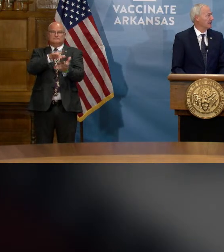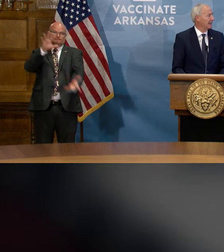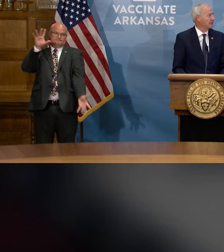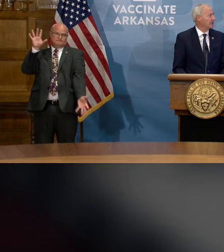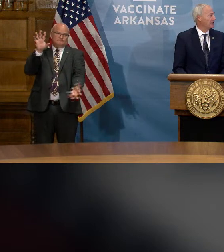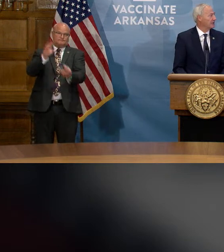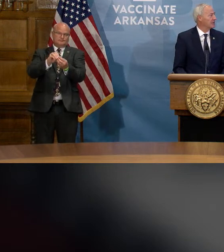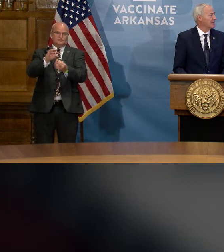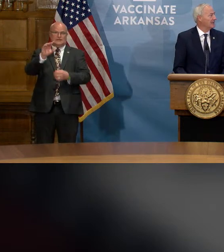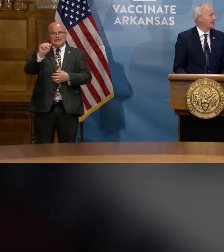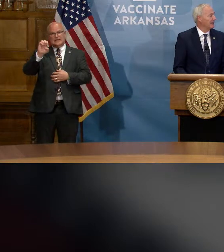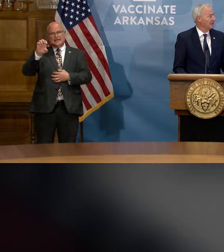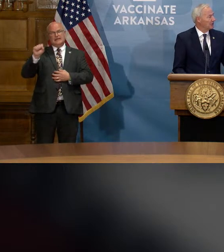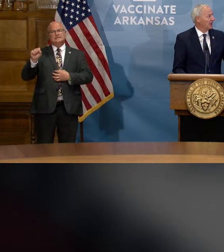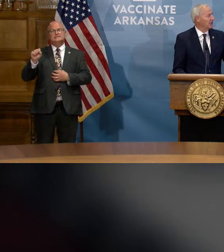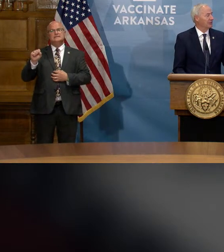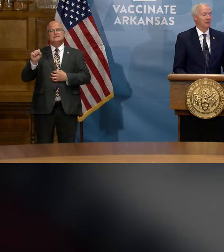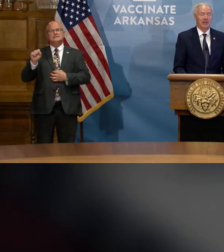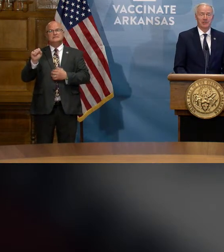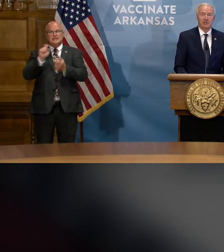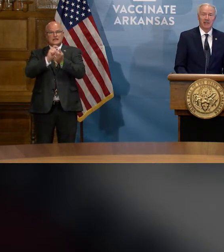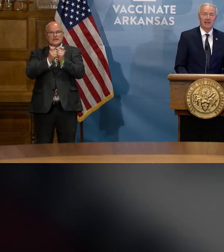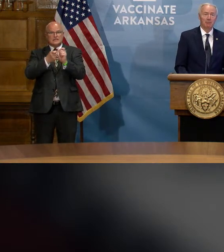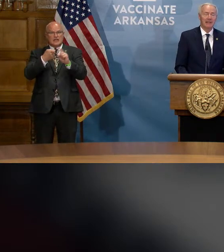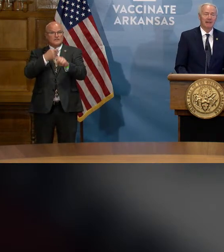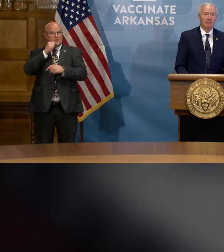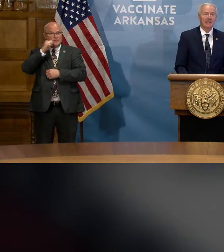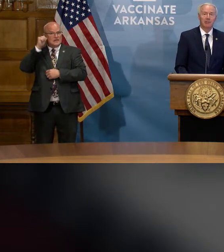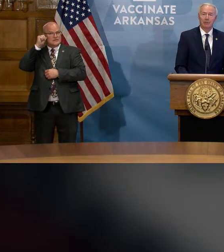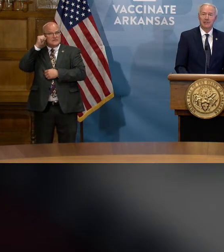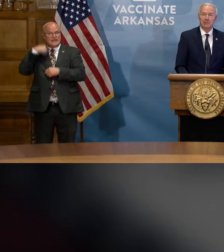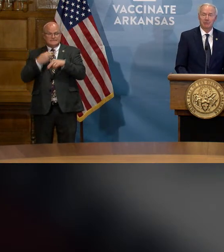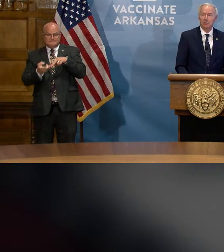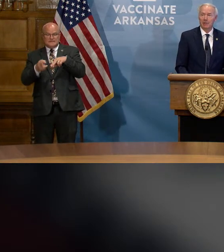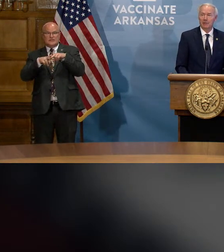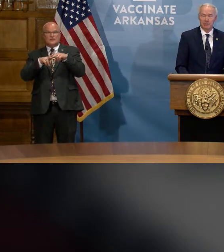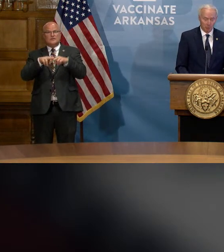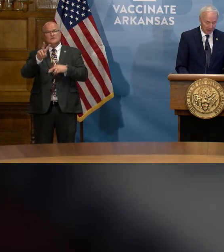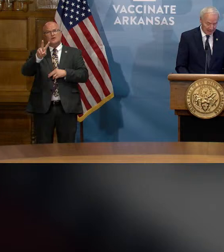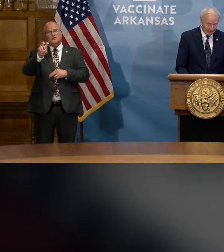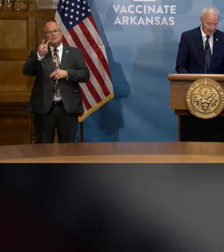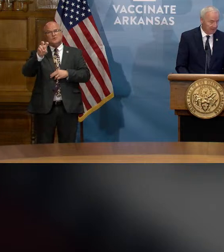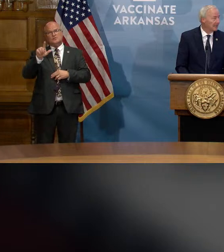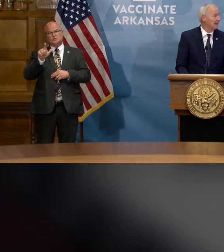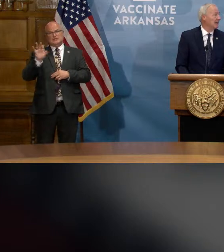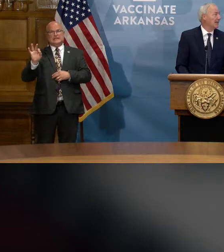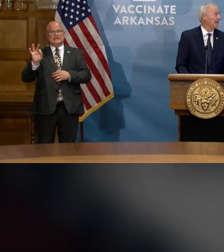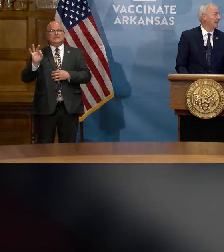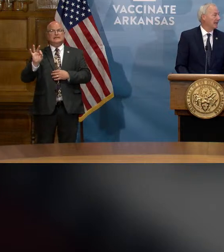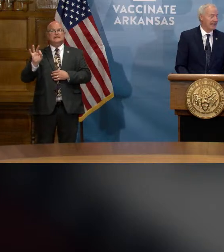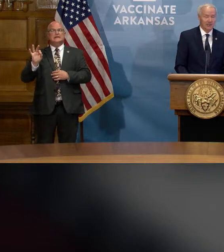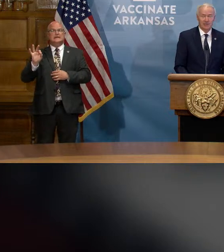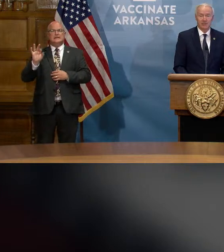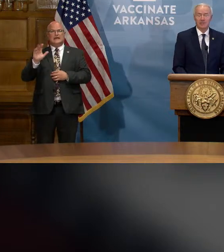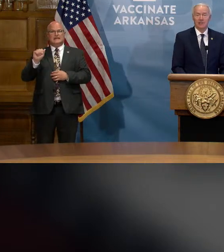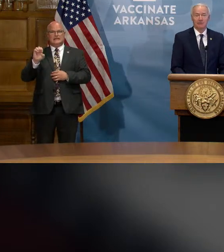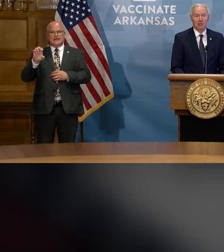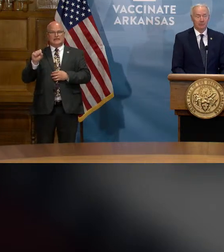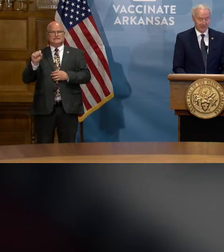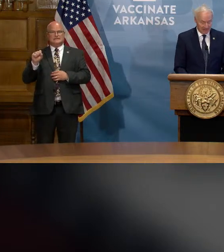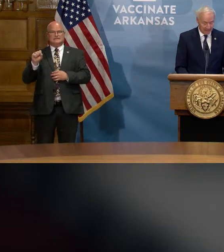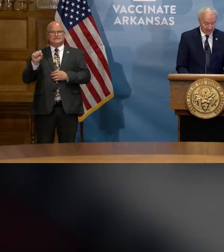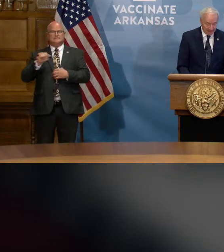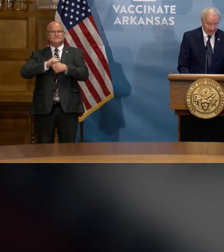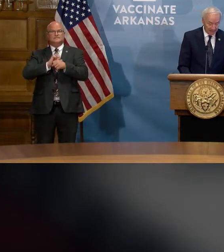total cases, the change from yesterday. We have an increase of 229 cases